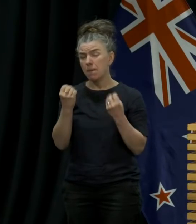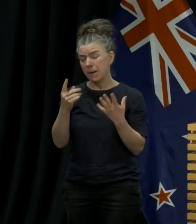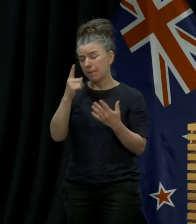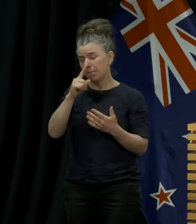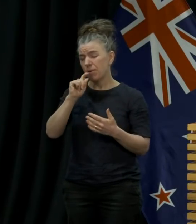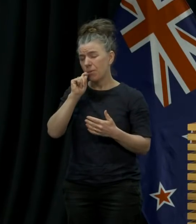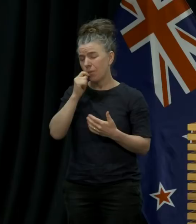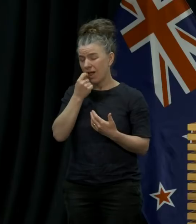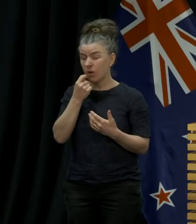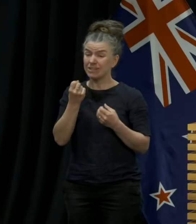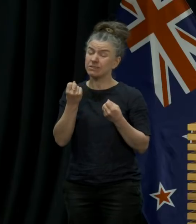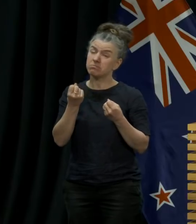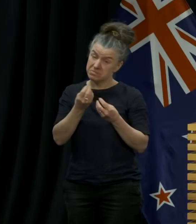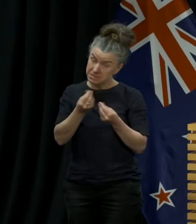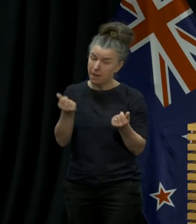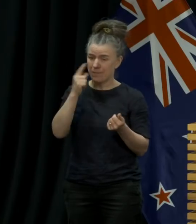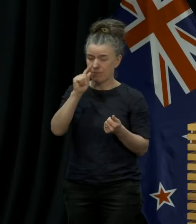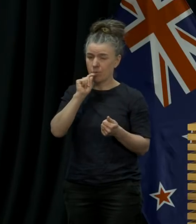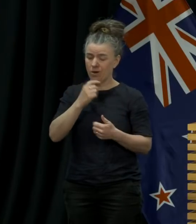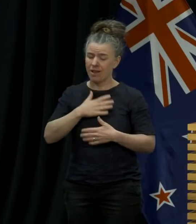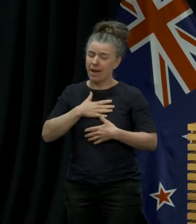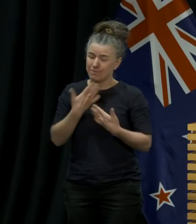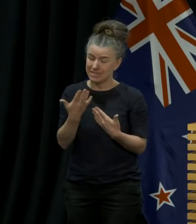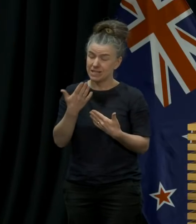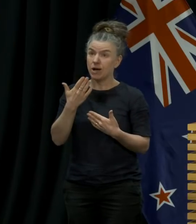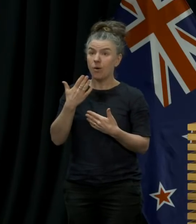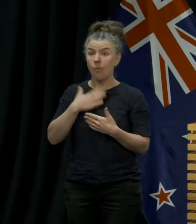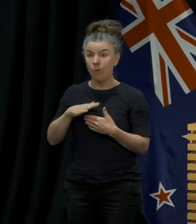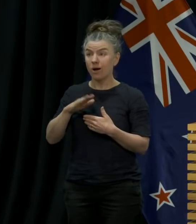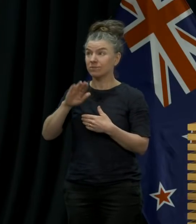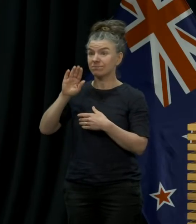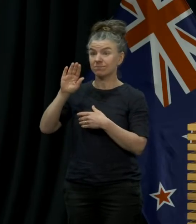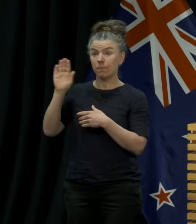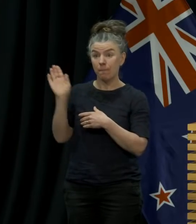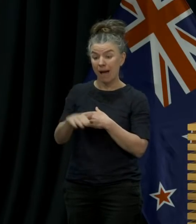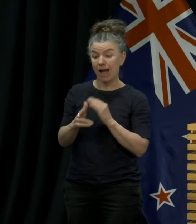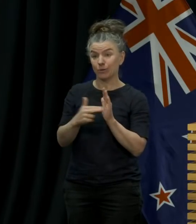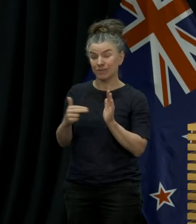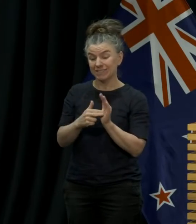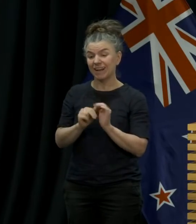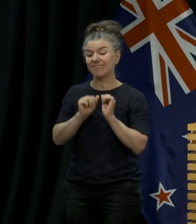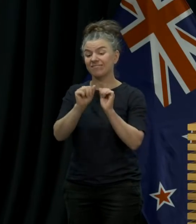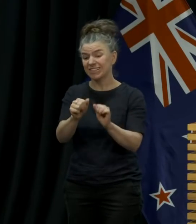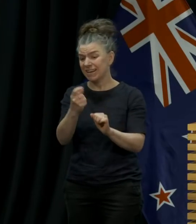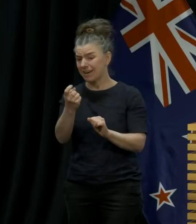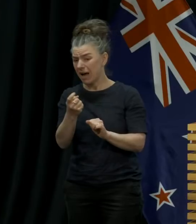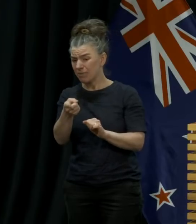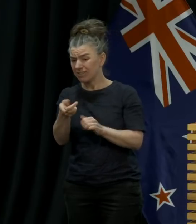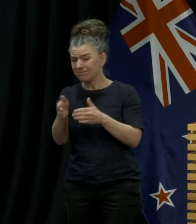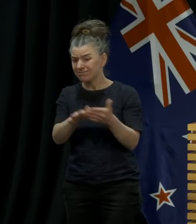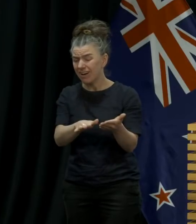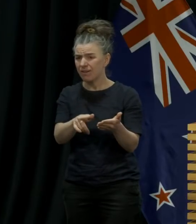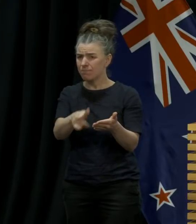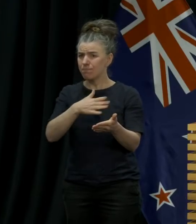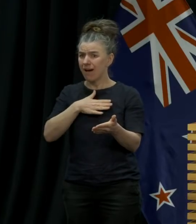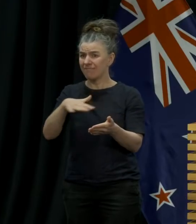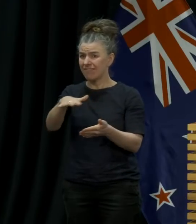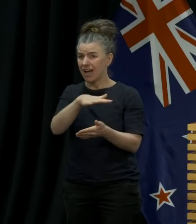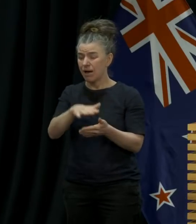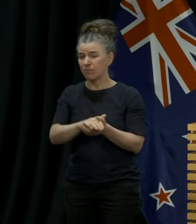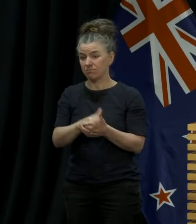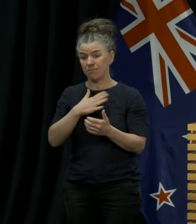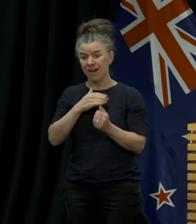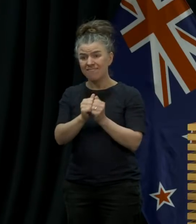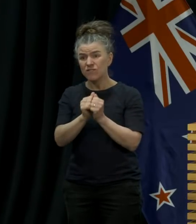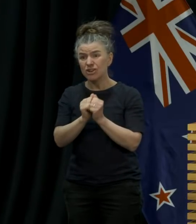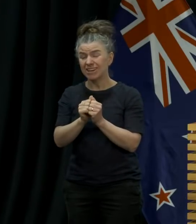some New Zealanders seeking to return home to visit dying relatives and loved ones. However, the risks to our